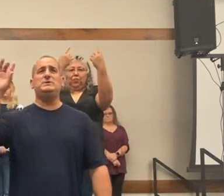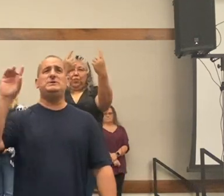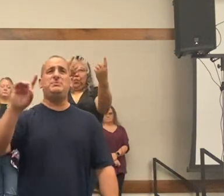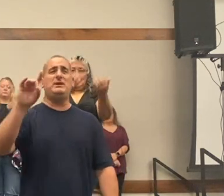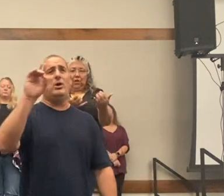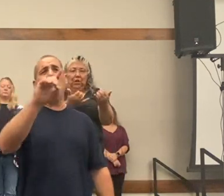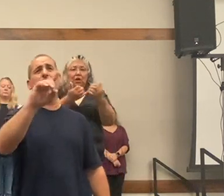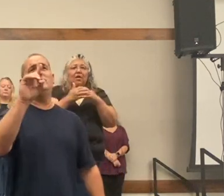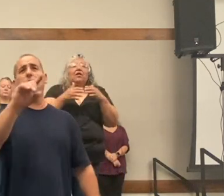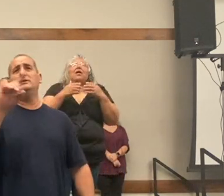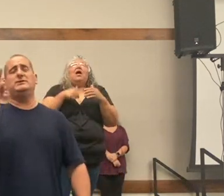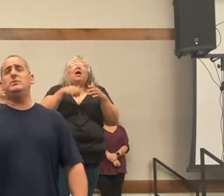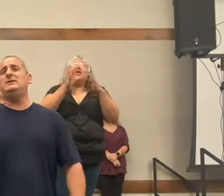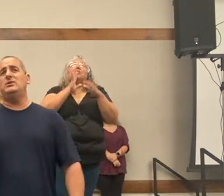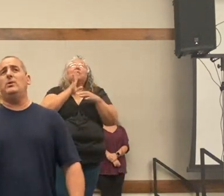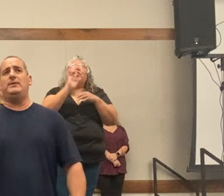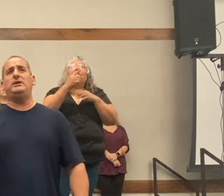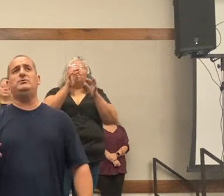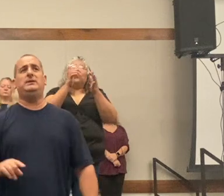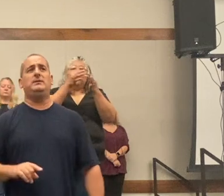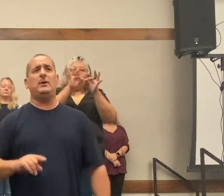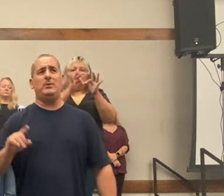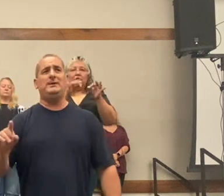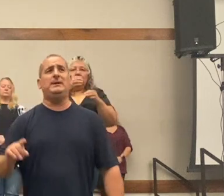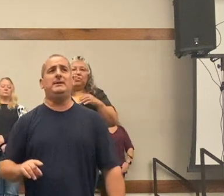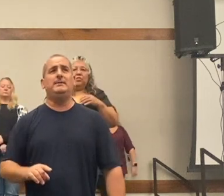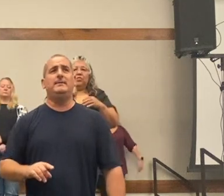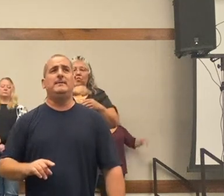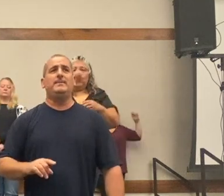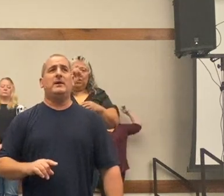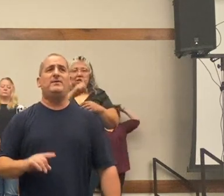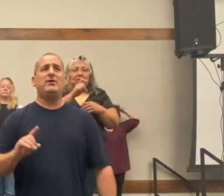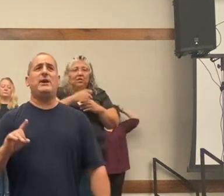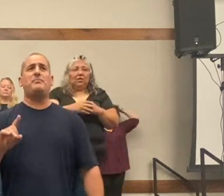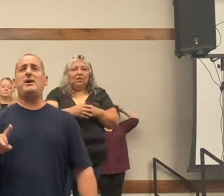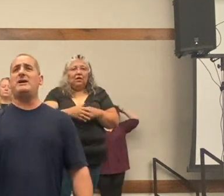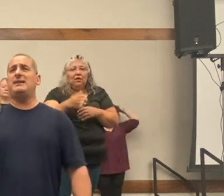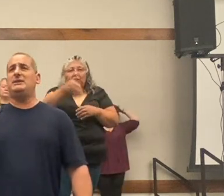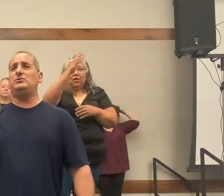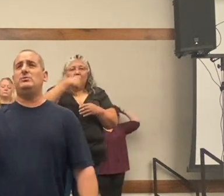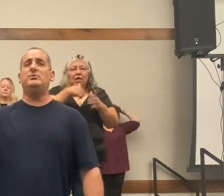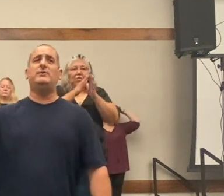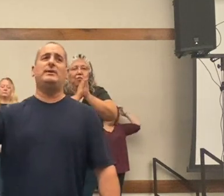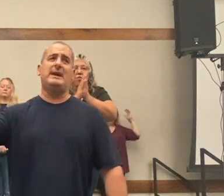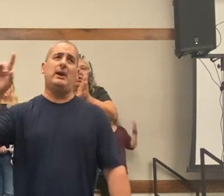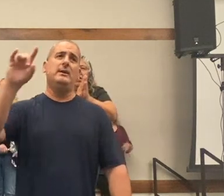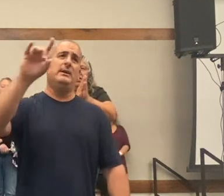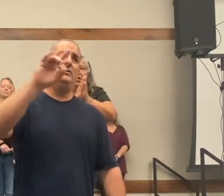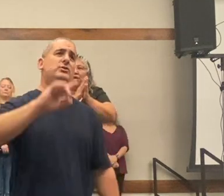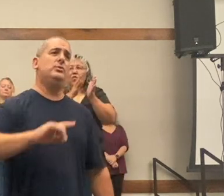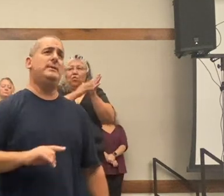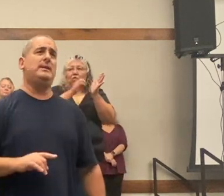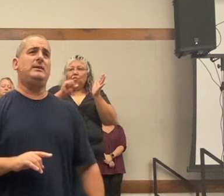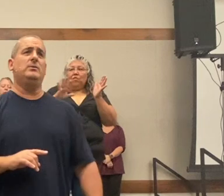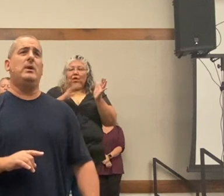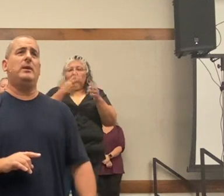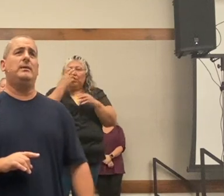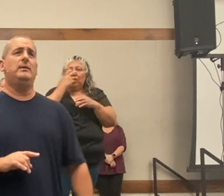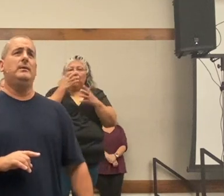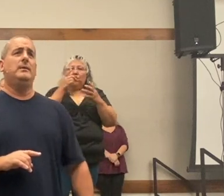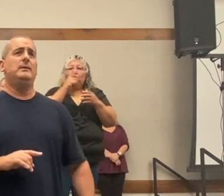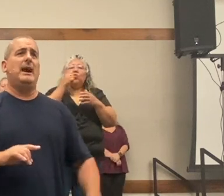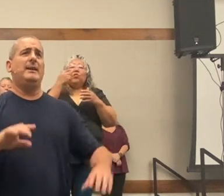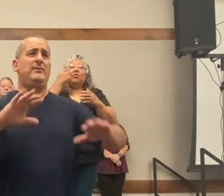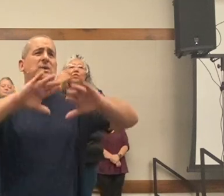that you would speak only the words that we know that you need, that we need. Father, I pray, God, that you remove our doubt in who we think you